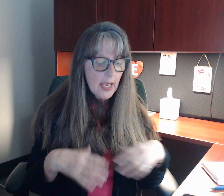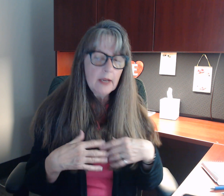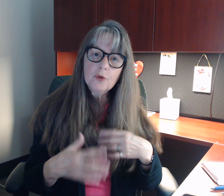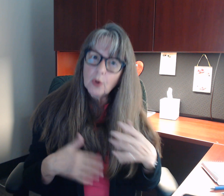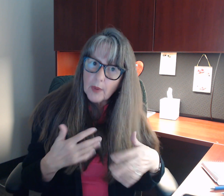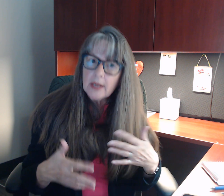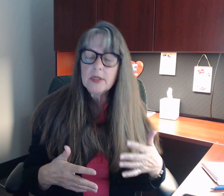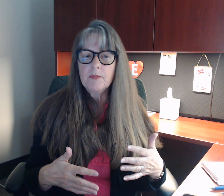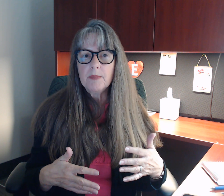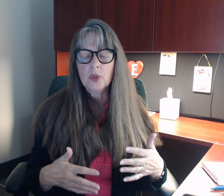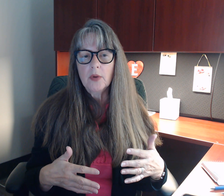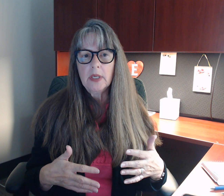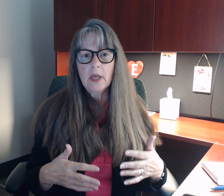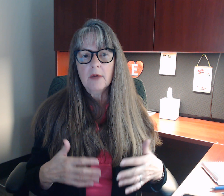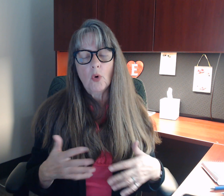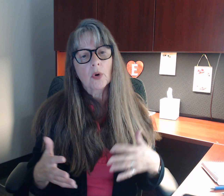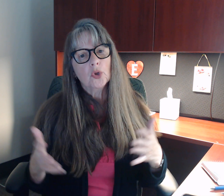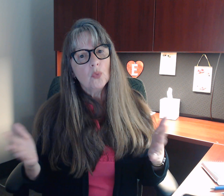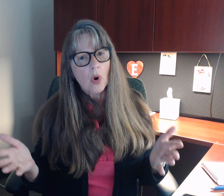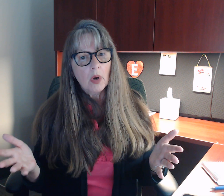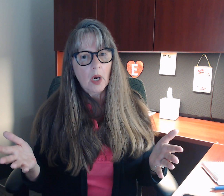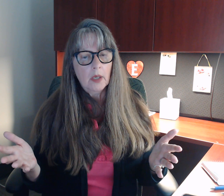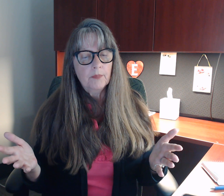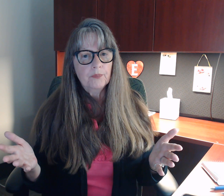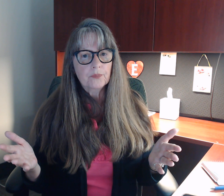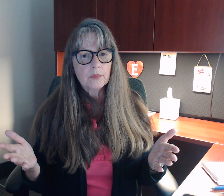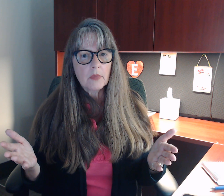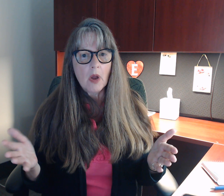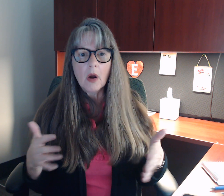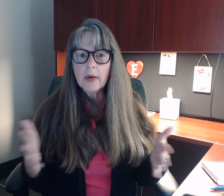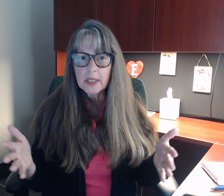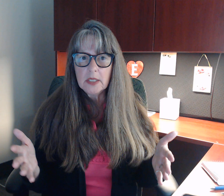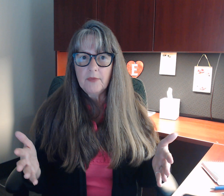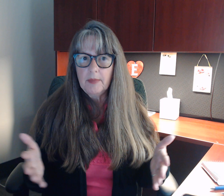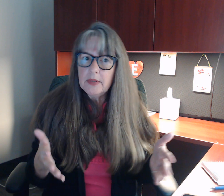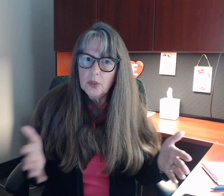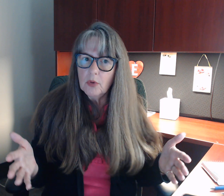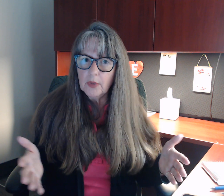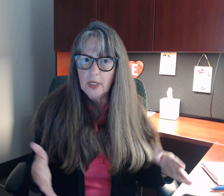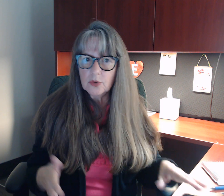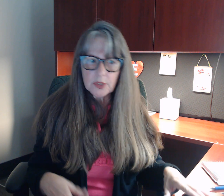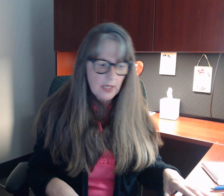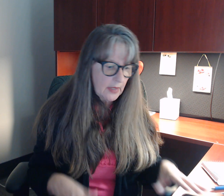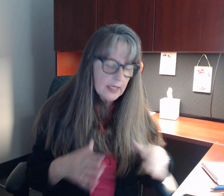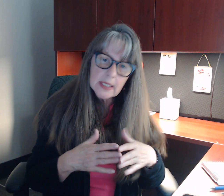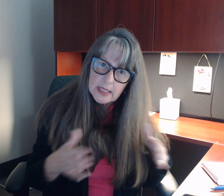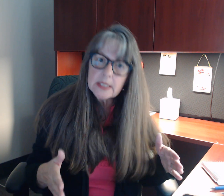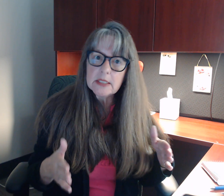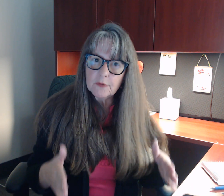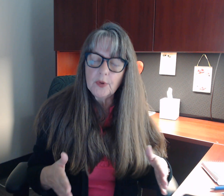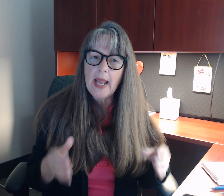if you're around deaf people long enough, or you are in a deaf family, then you already understand that it is different how